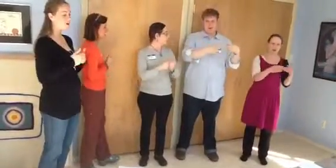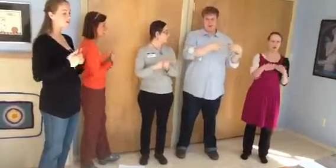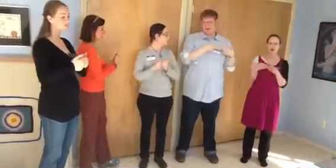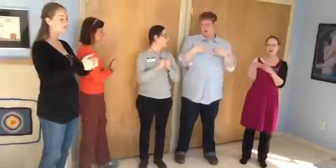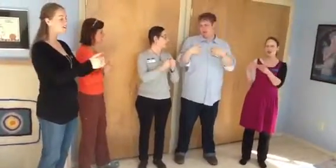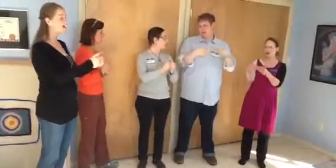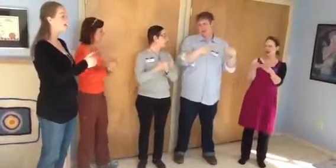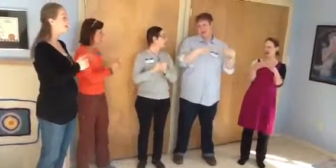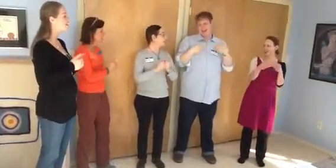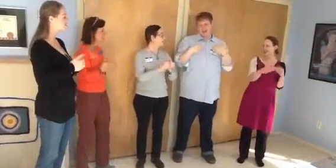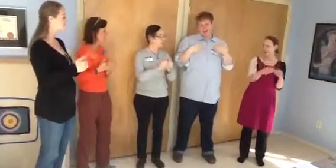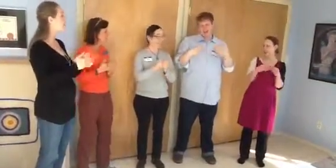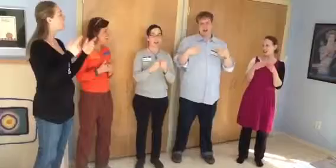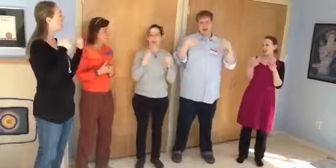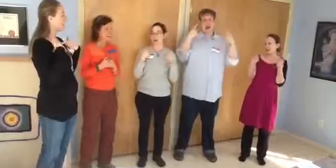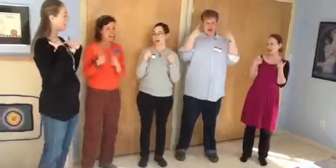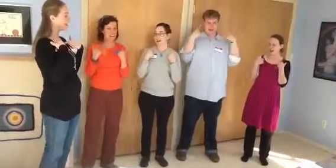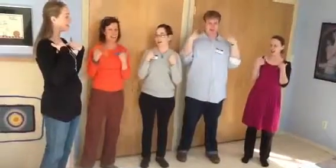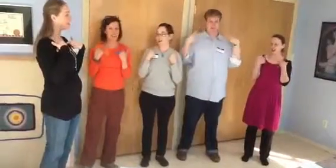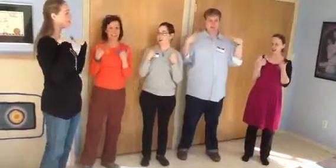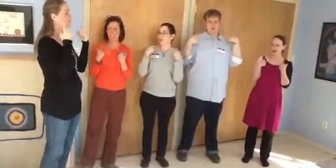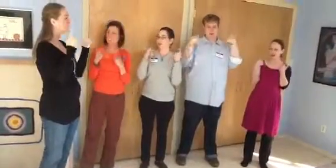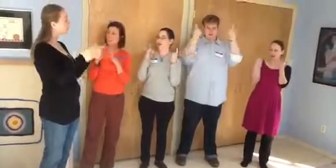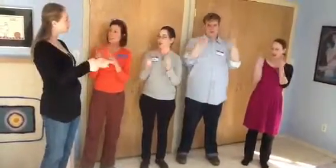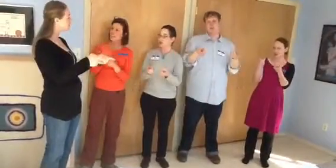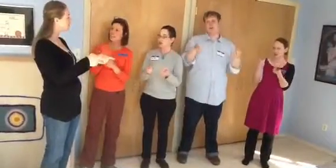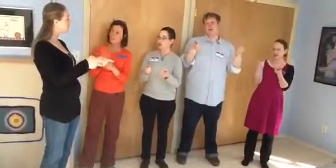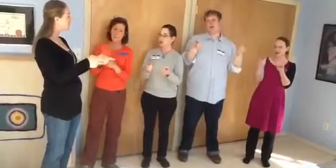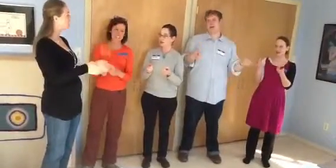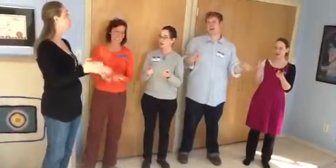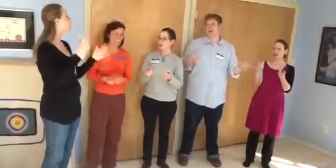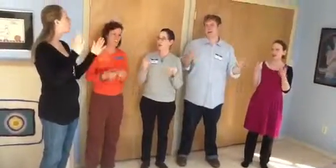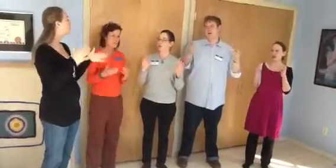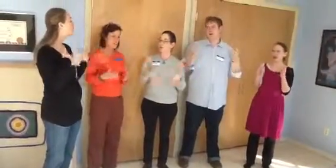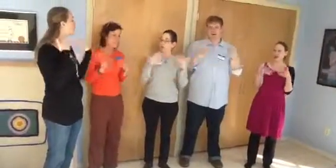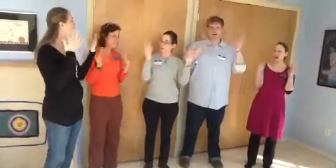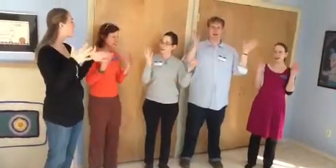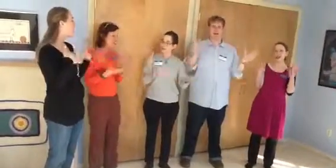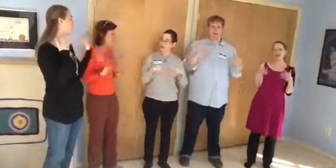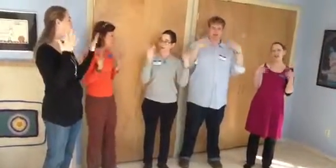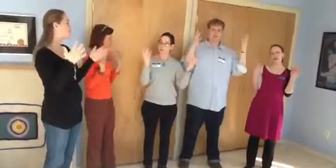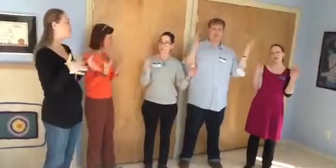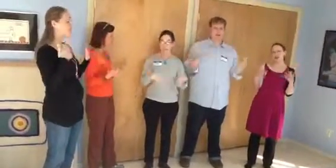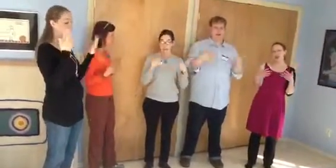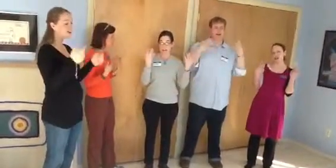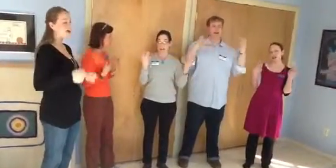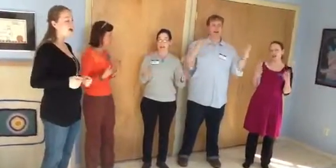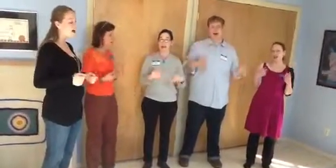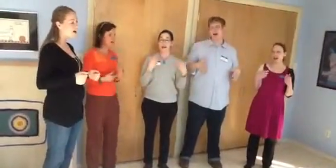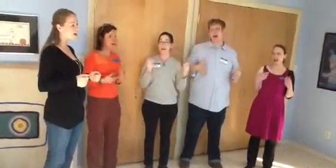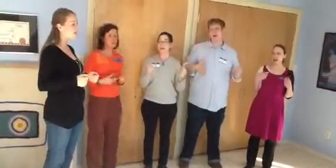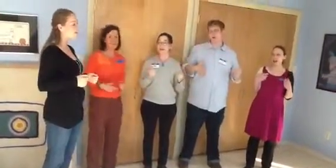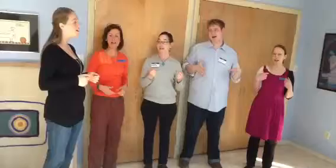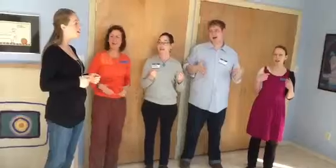all together. I am here and you are here, we're gonna have some fun. I'm